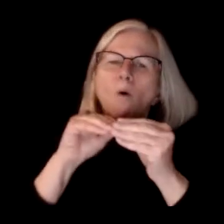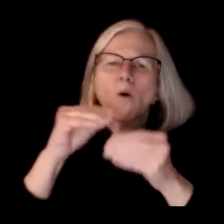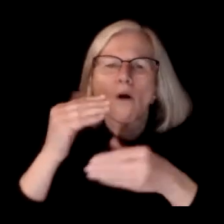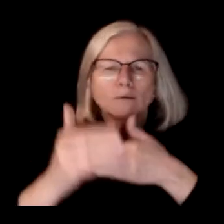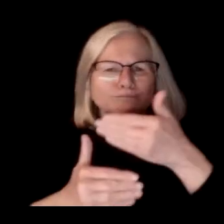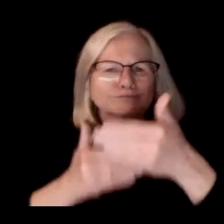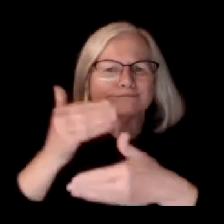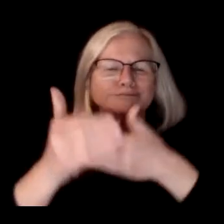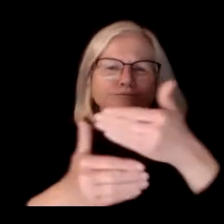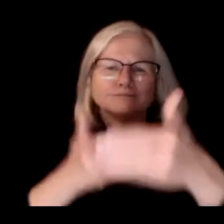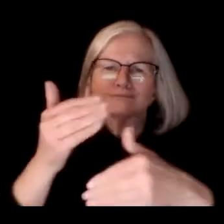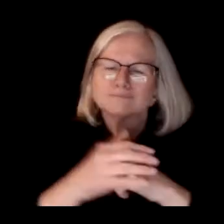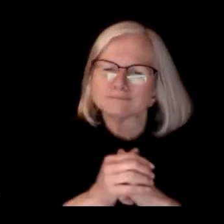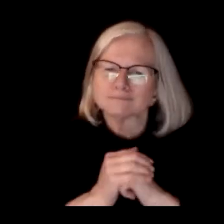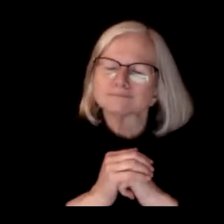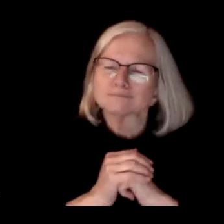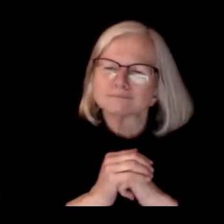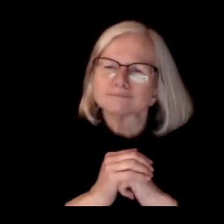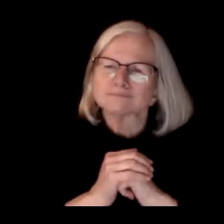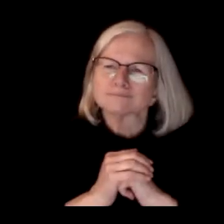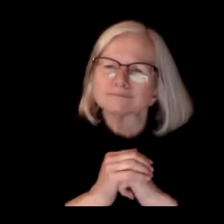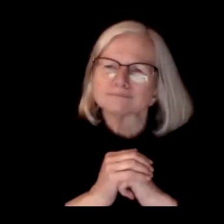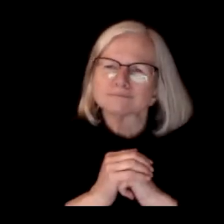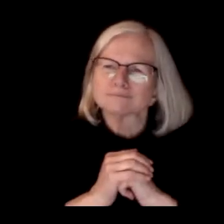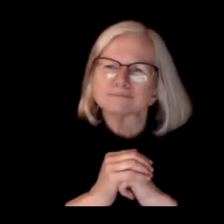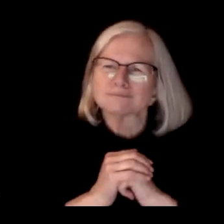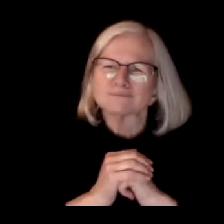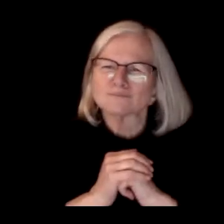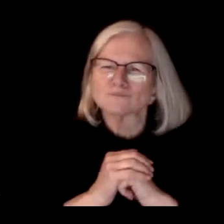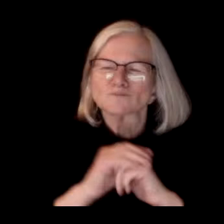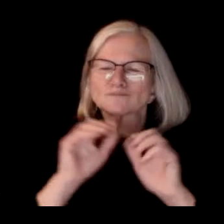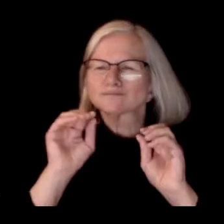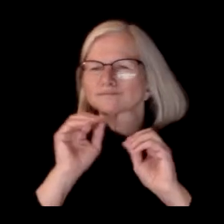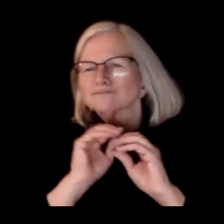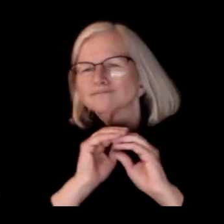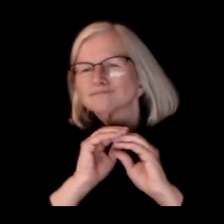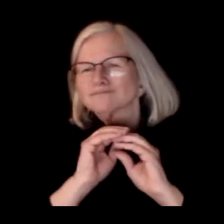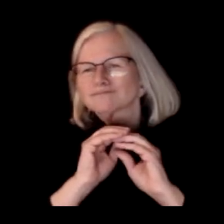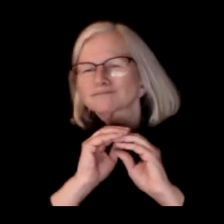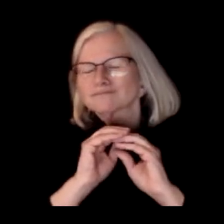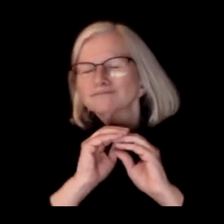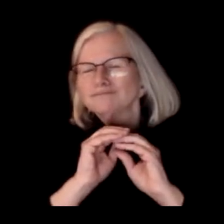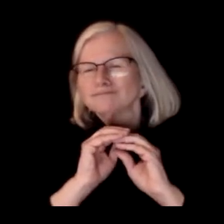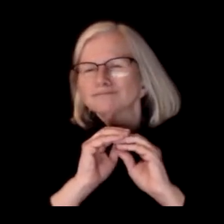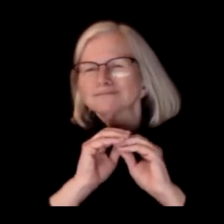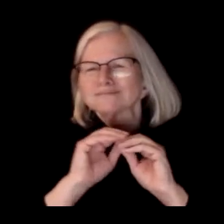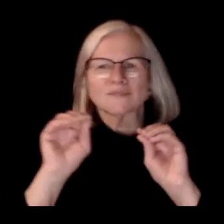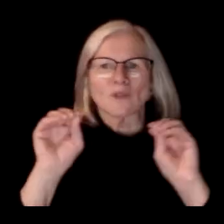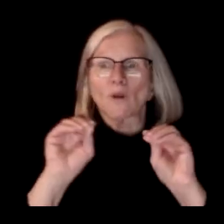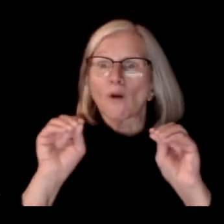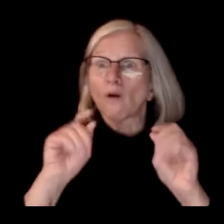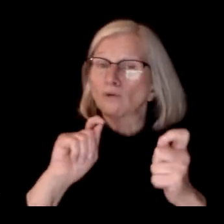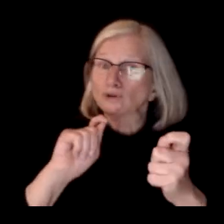but don't have any specific quantification of what that may mean here.